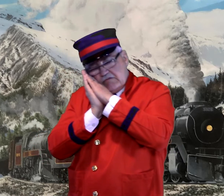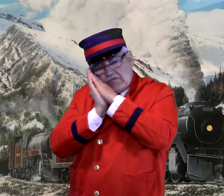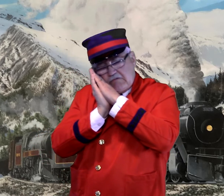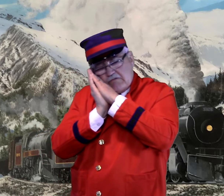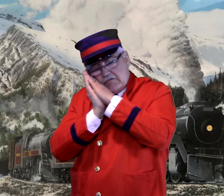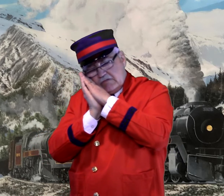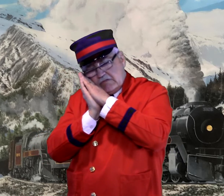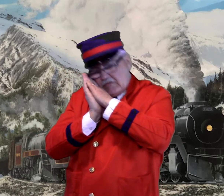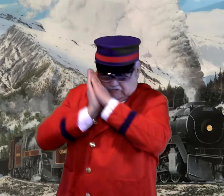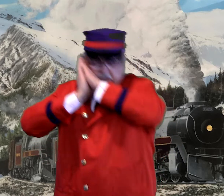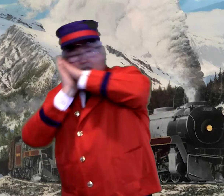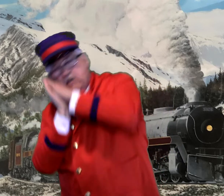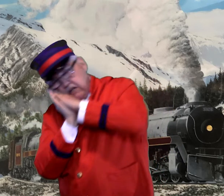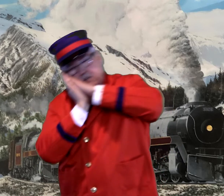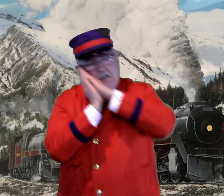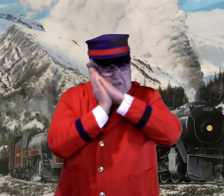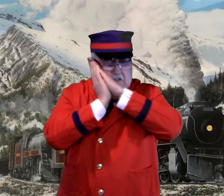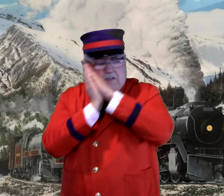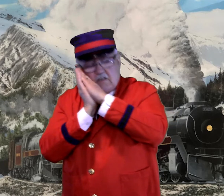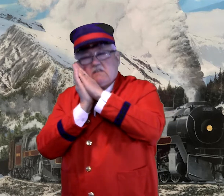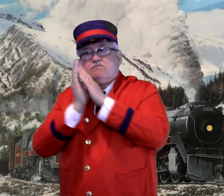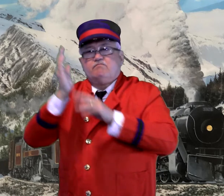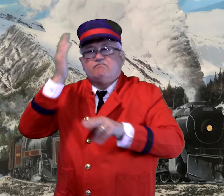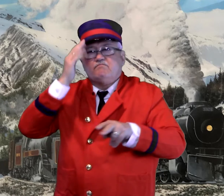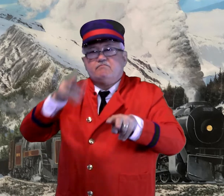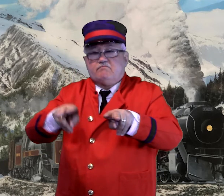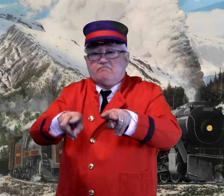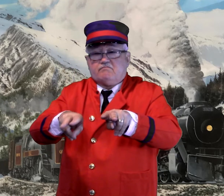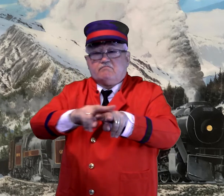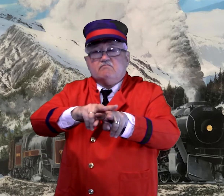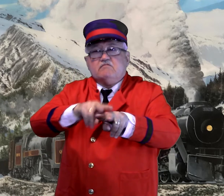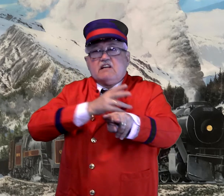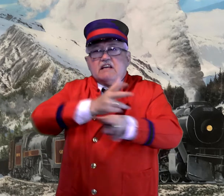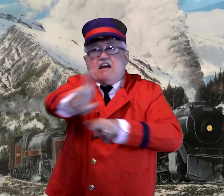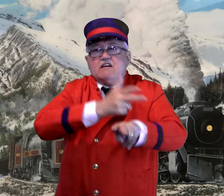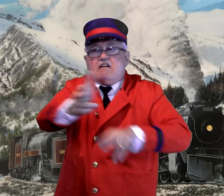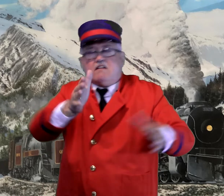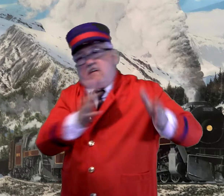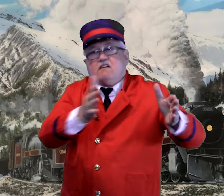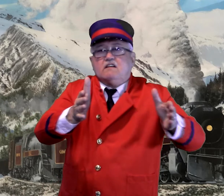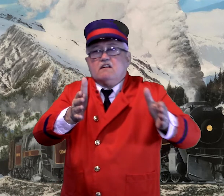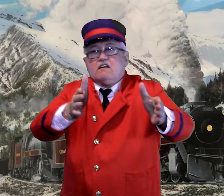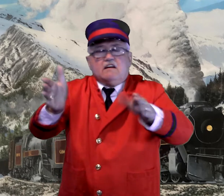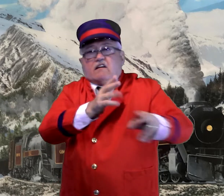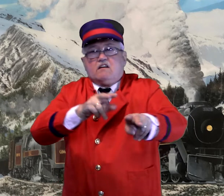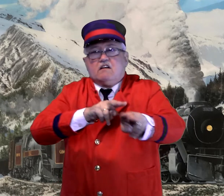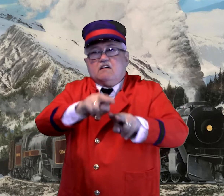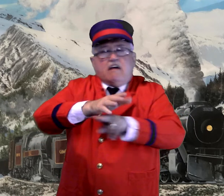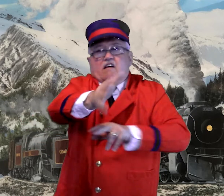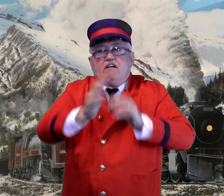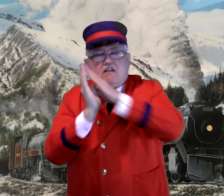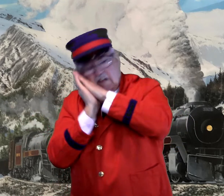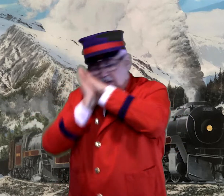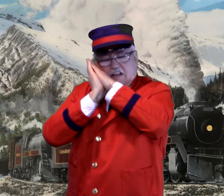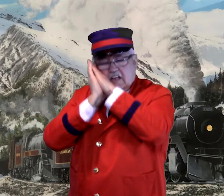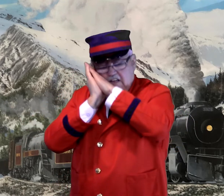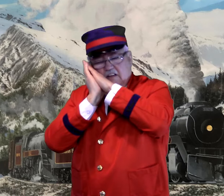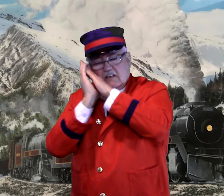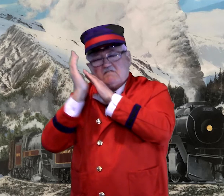The train would pull them across the tracks in the dark of night. But when there was a sudden jolt, they knew that they had gone through a switch and onto